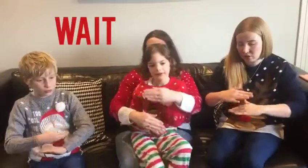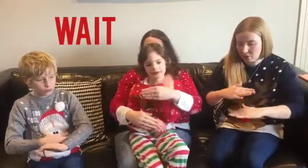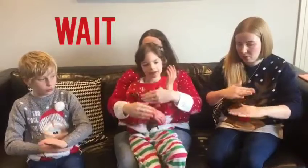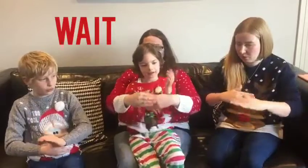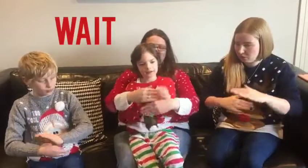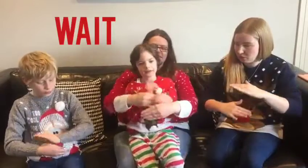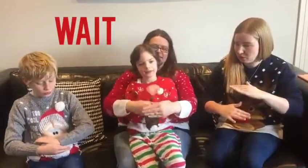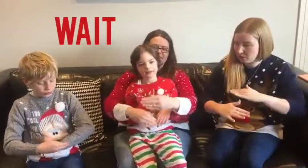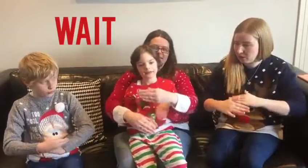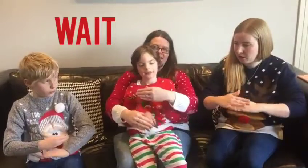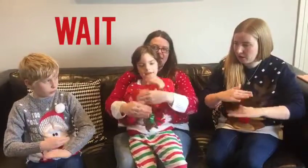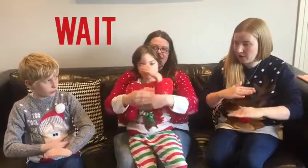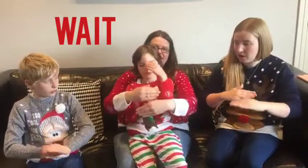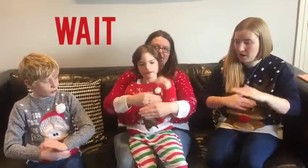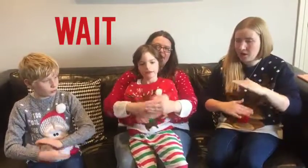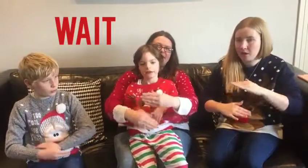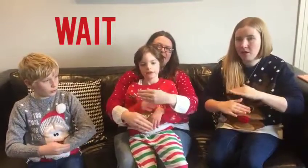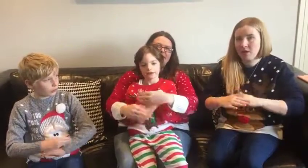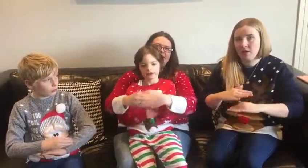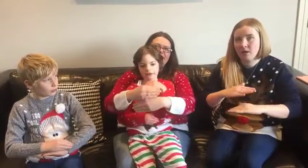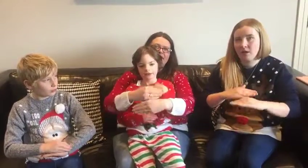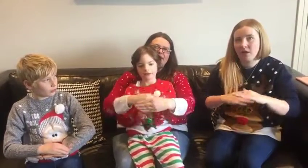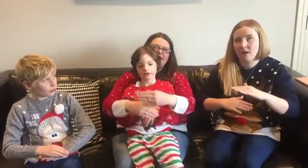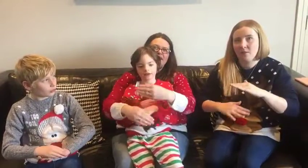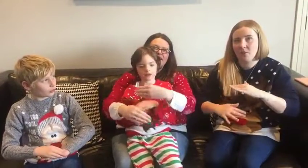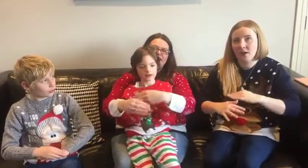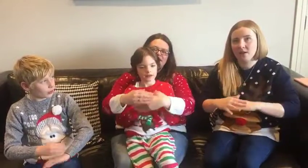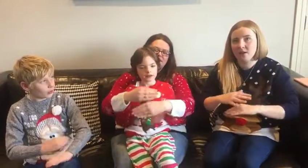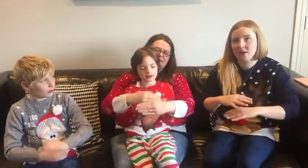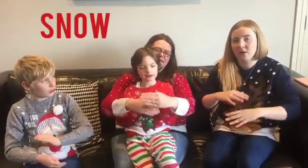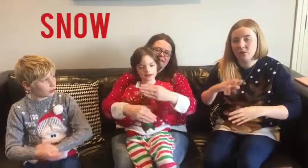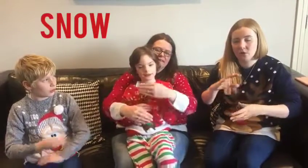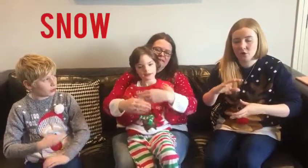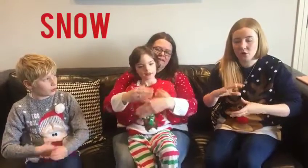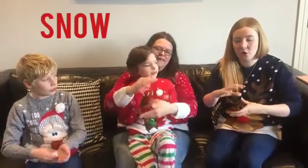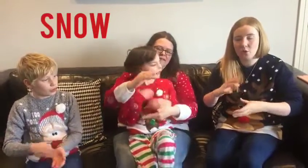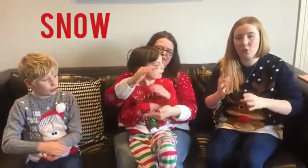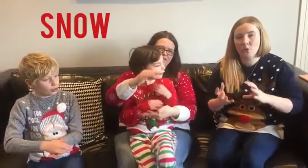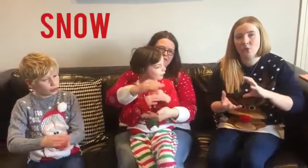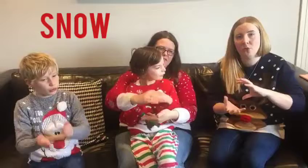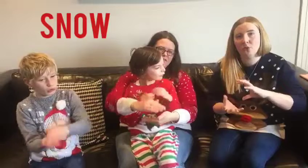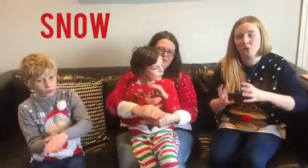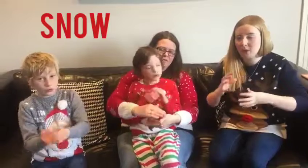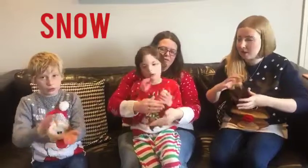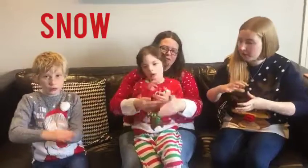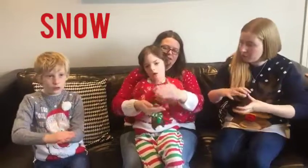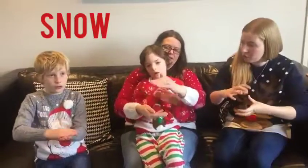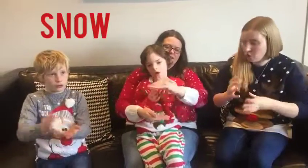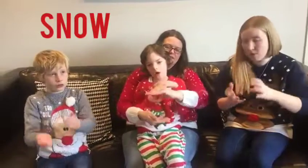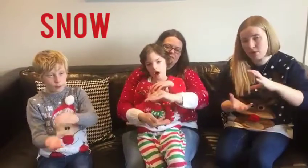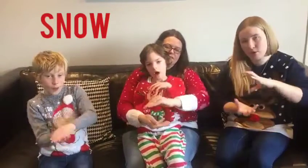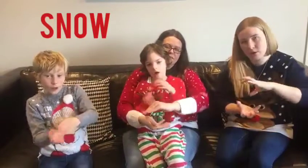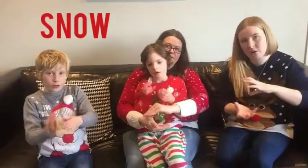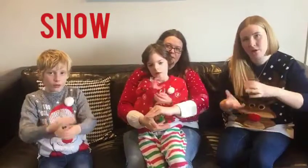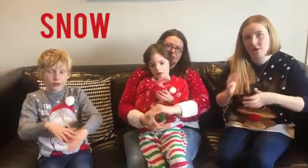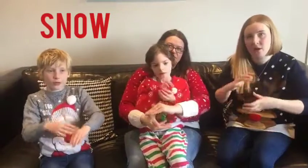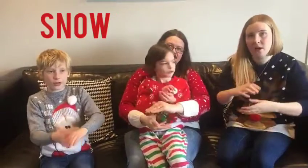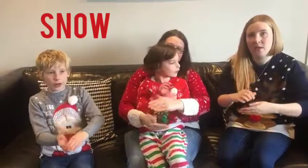slow. Good job, Hannah. Can't wait till the snow. Make a little snowball. And